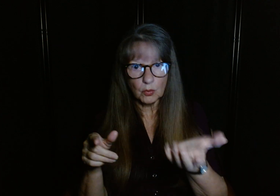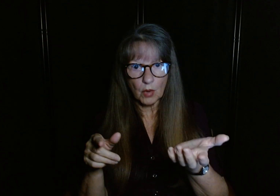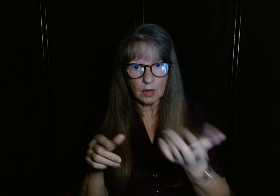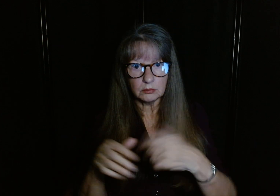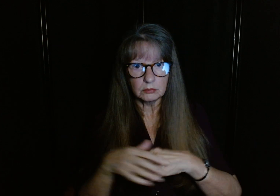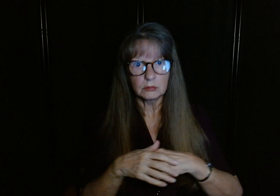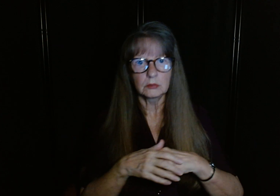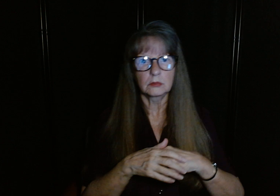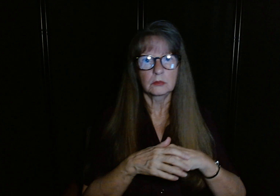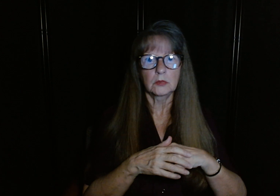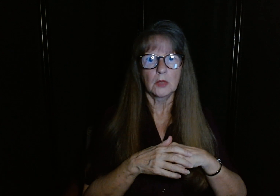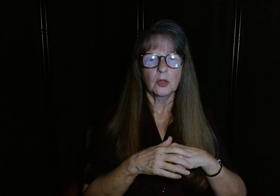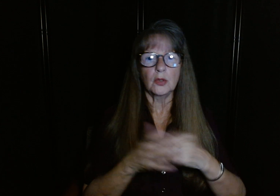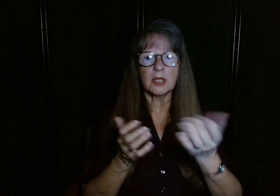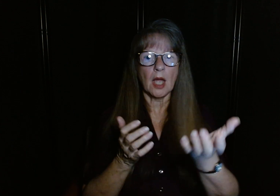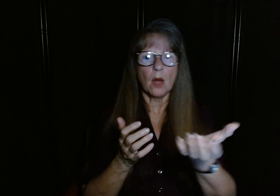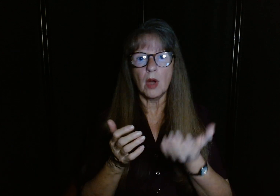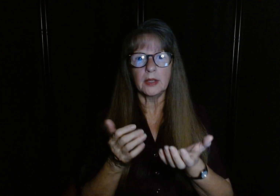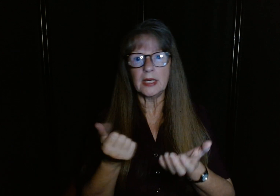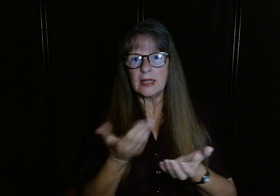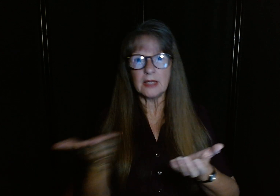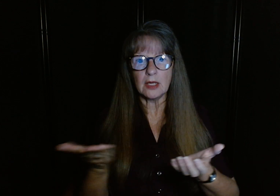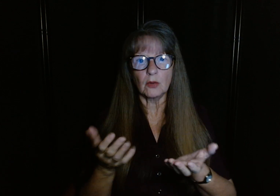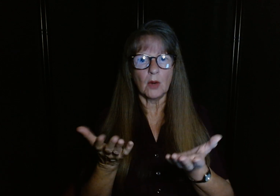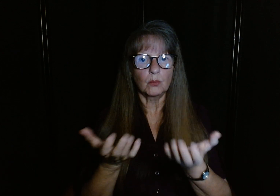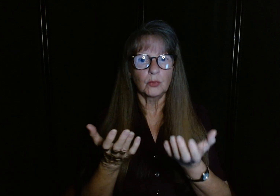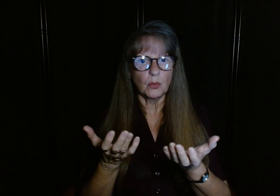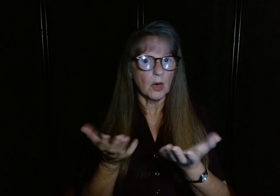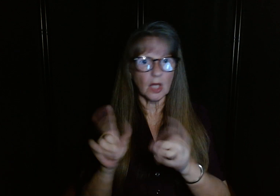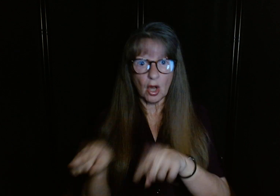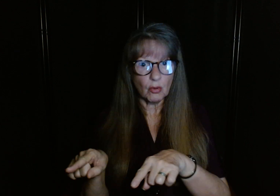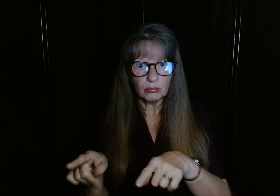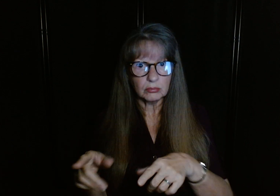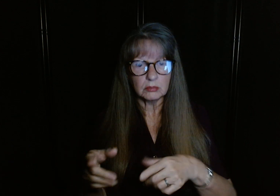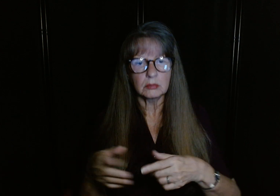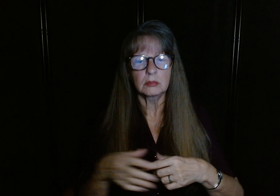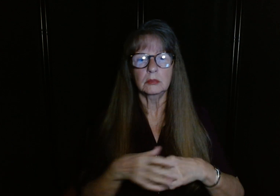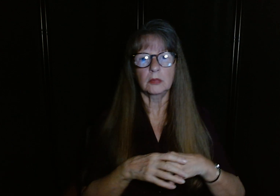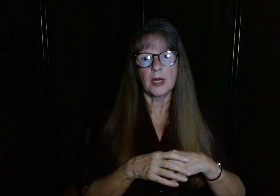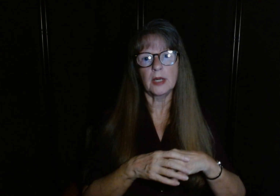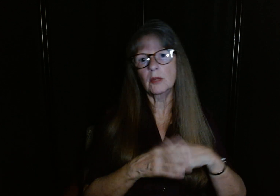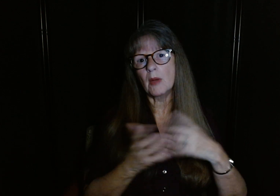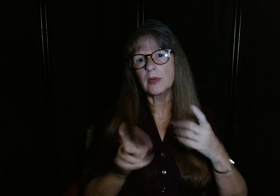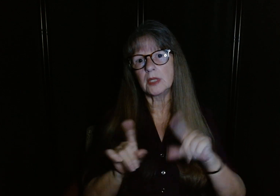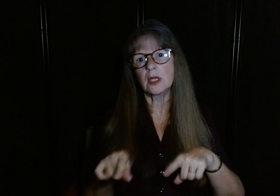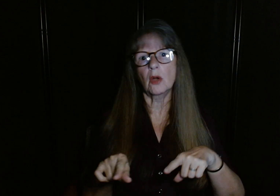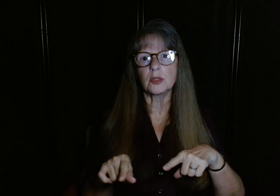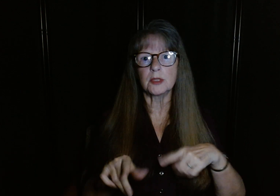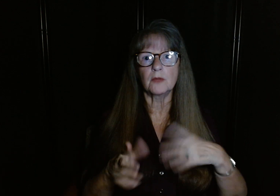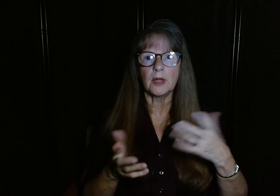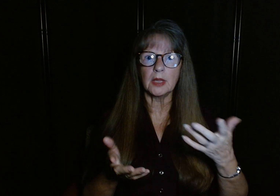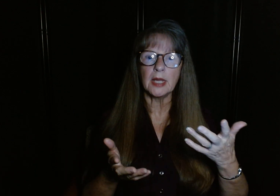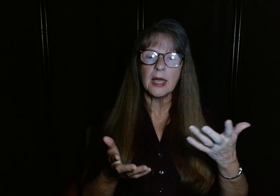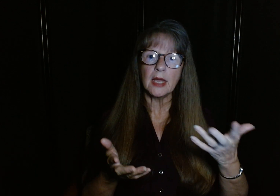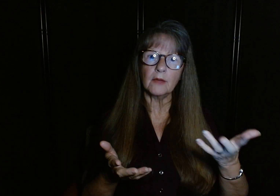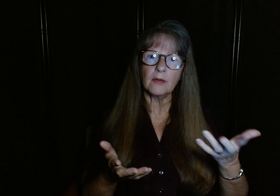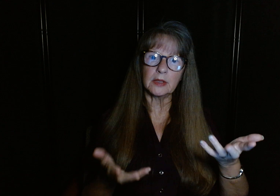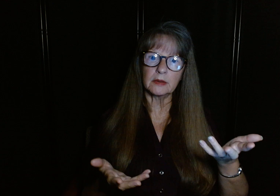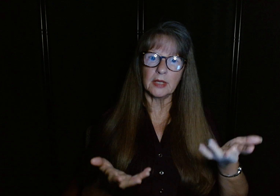want? You say I want anything, or you want to go, right? You might want to say go specifically if unless I say,